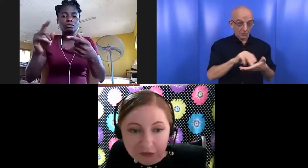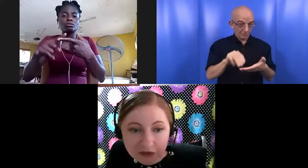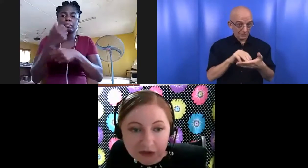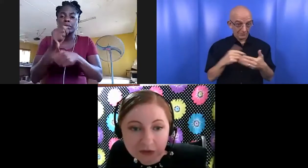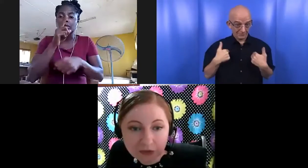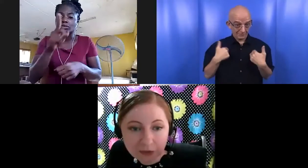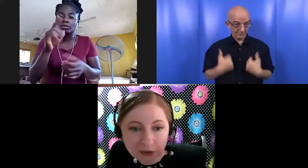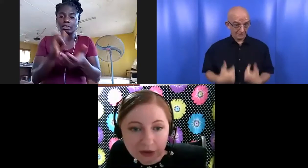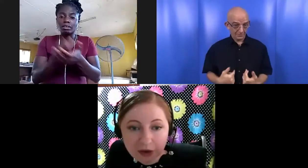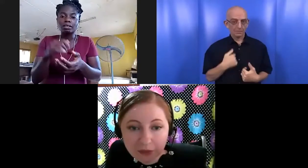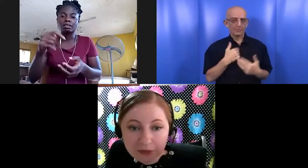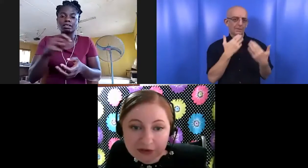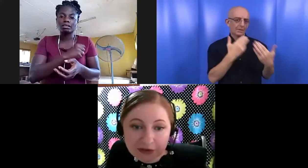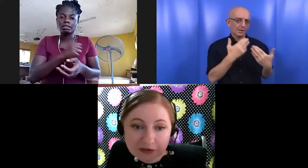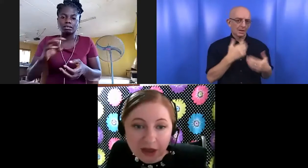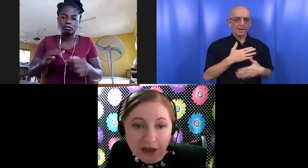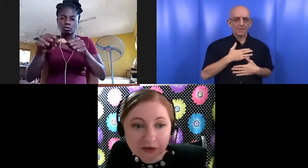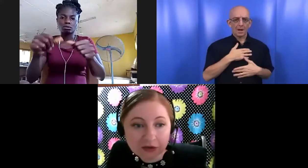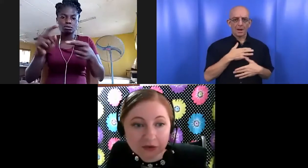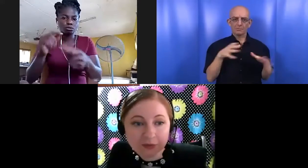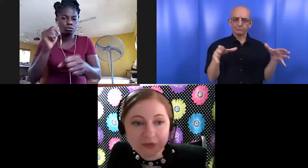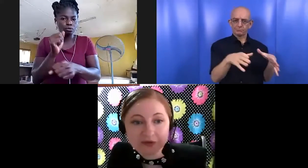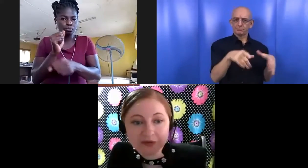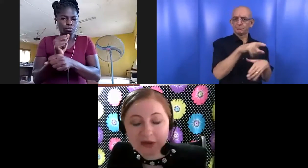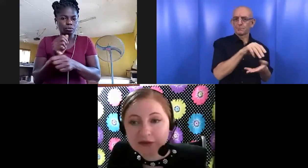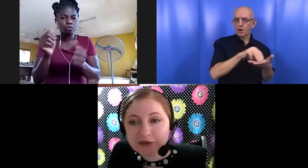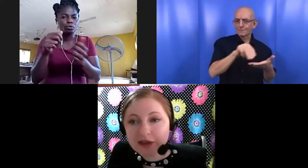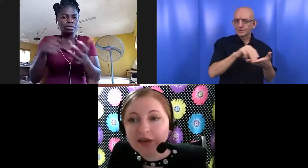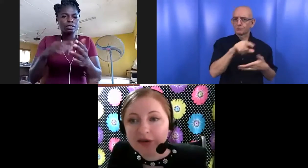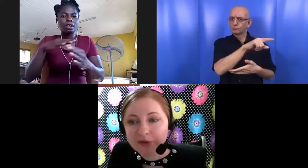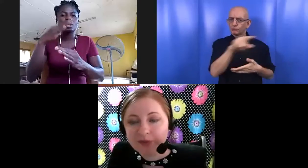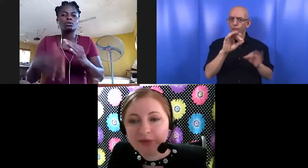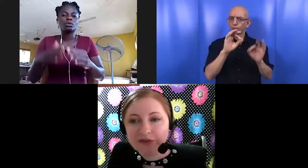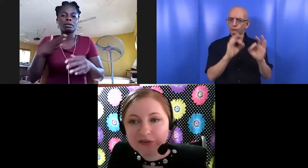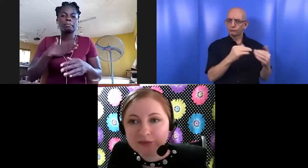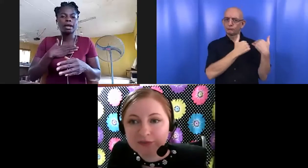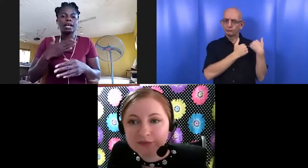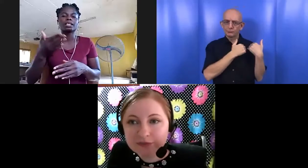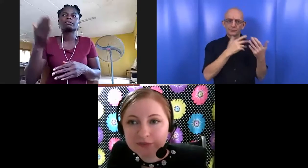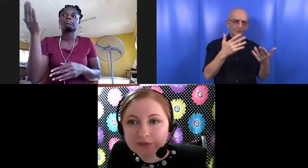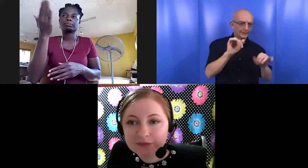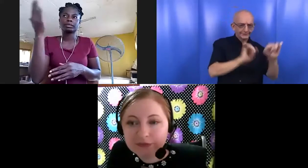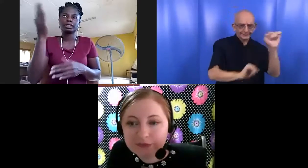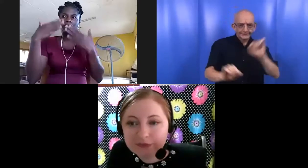staff continue to work. With this, I conclude my presentation. Thank you very much.